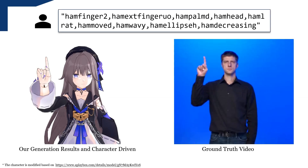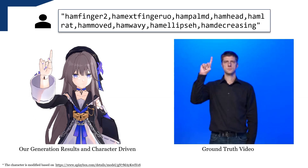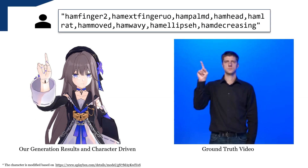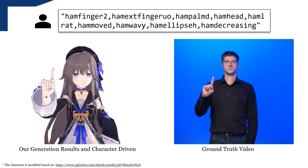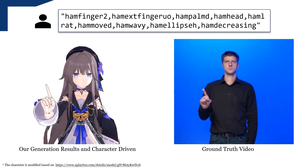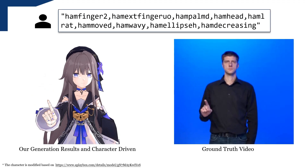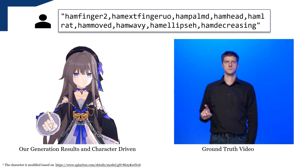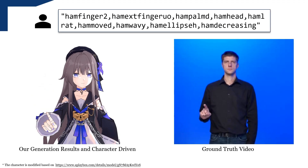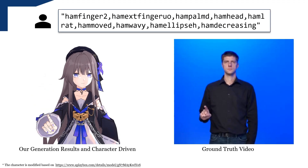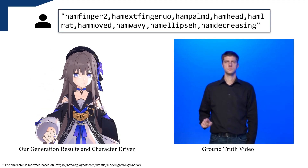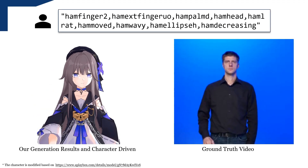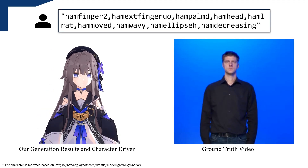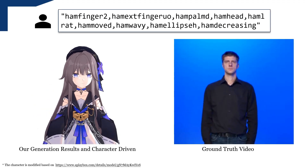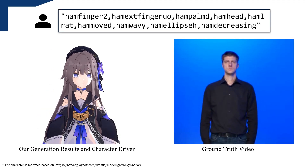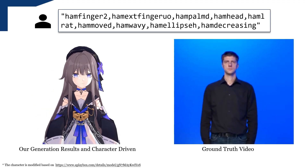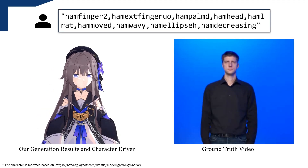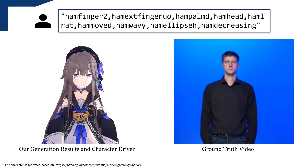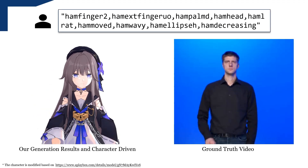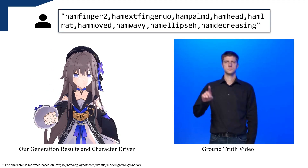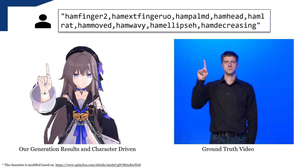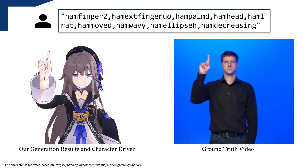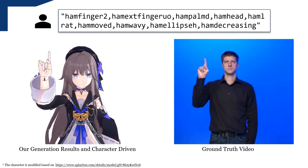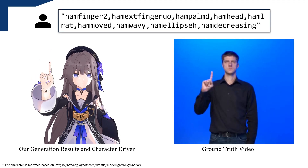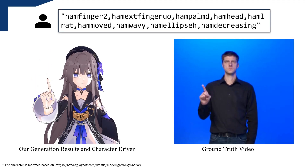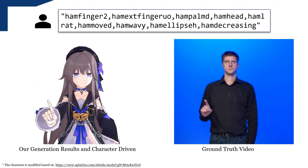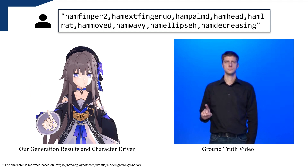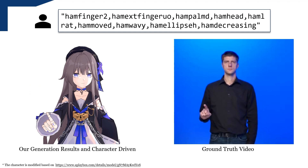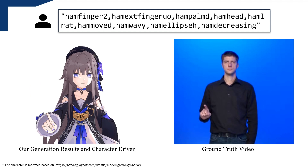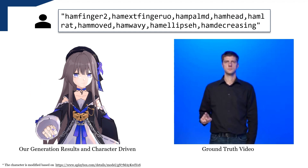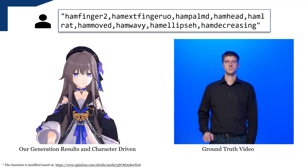Here are some generation examples from HamNoSys.